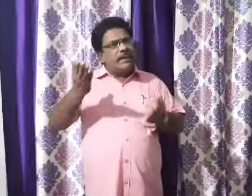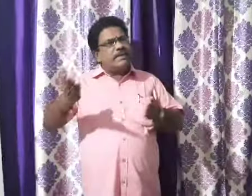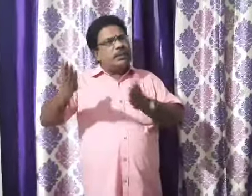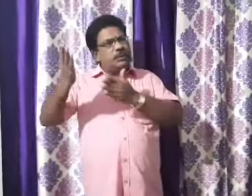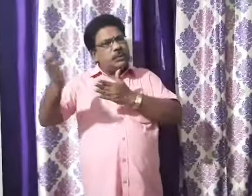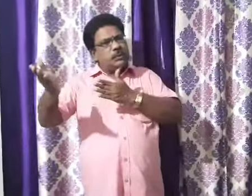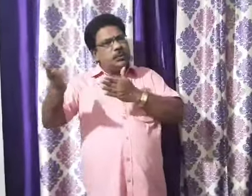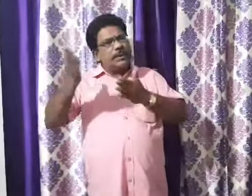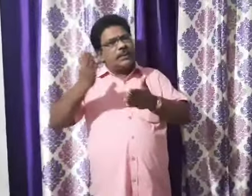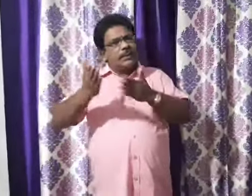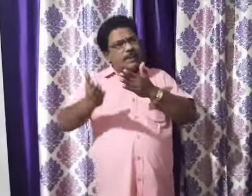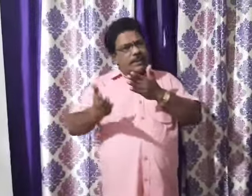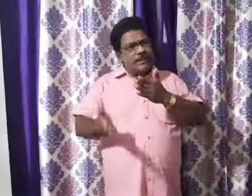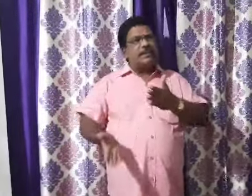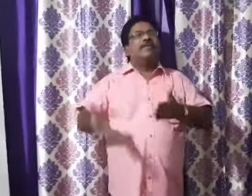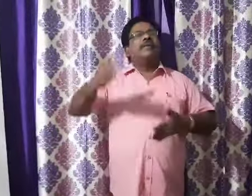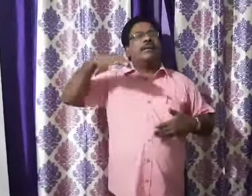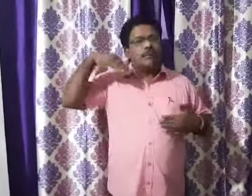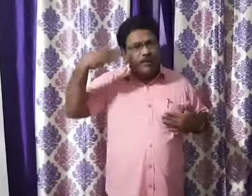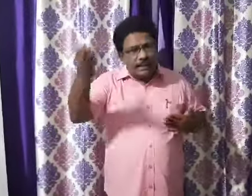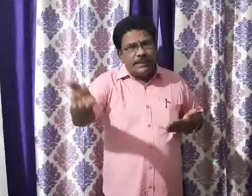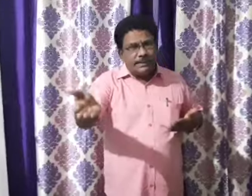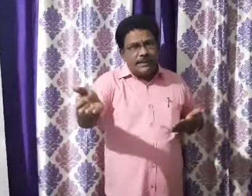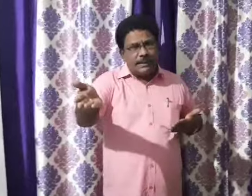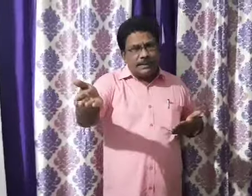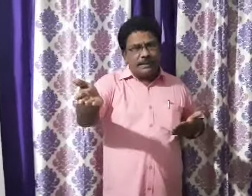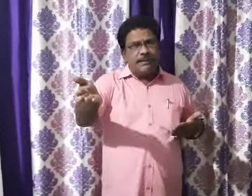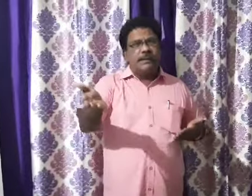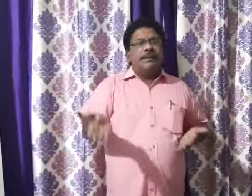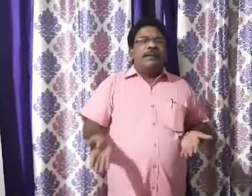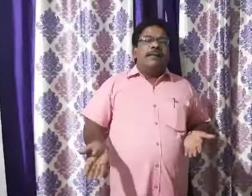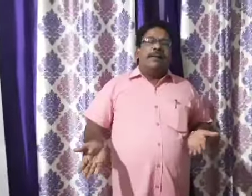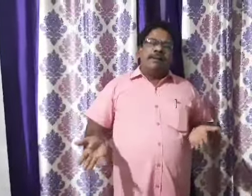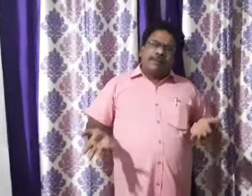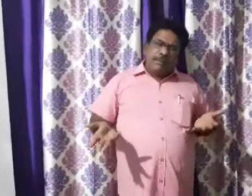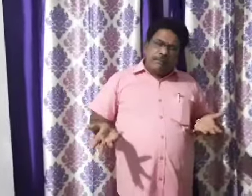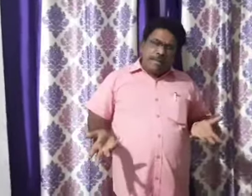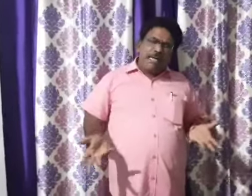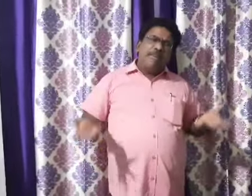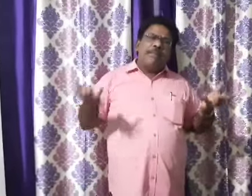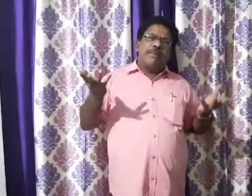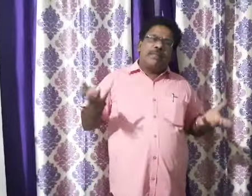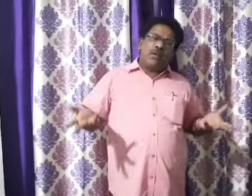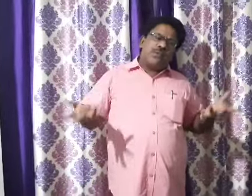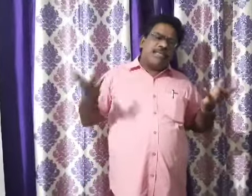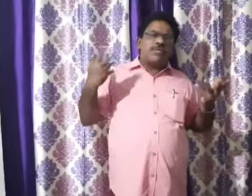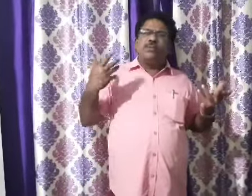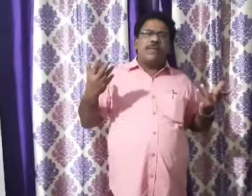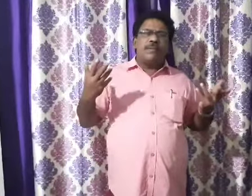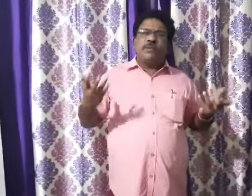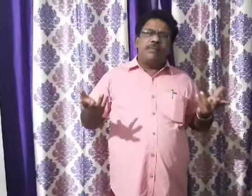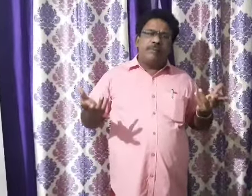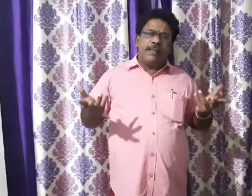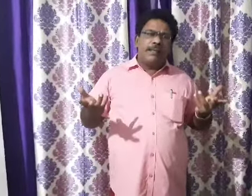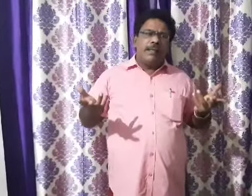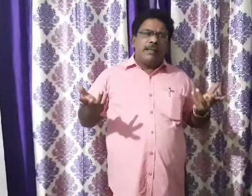sent to the schools and colleges, if they are provided education, many people, thousands of people could